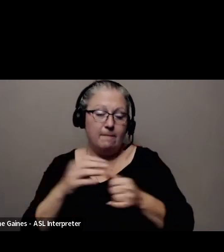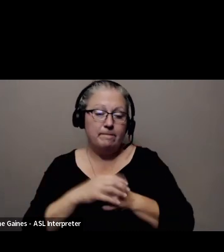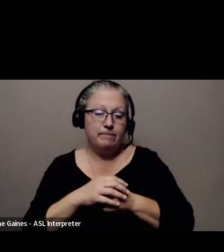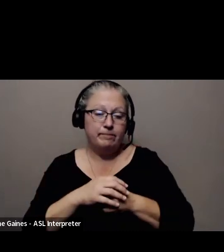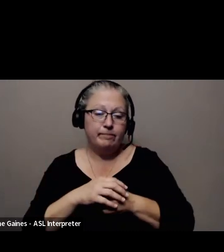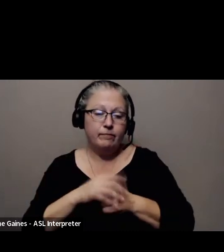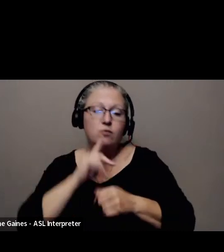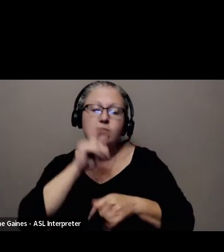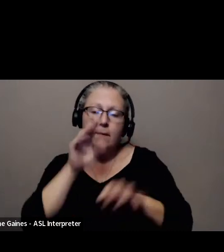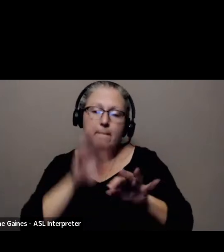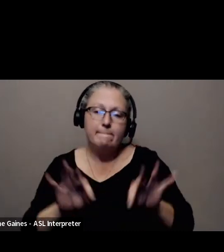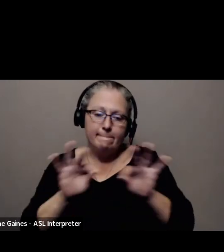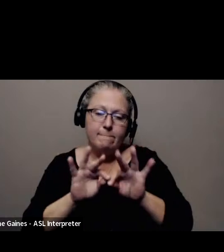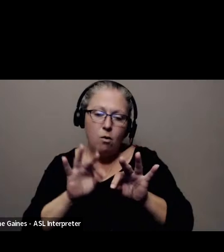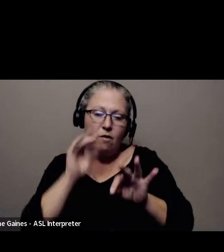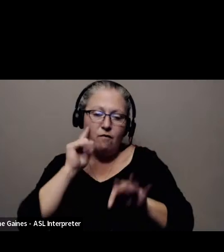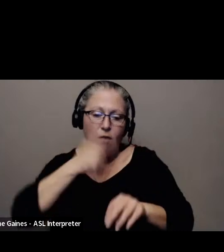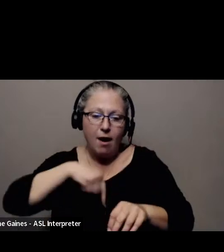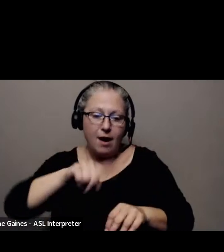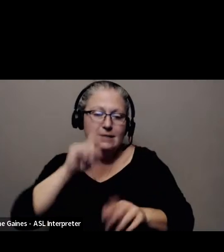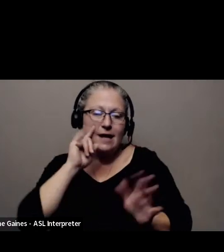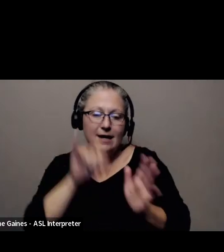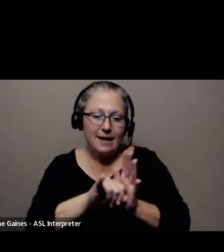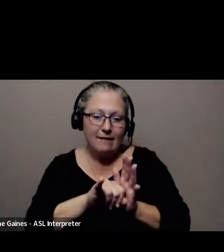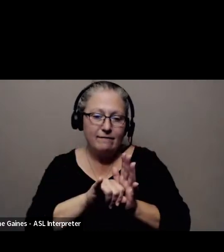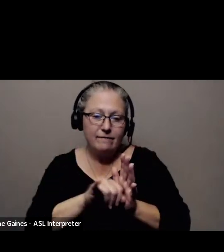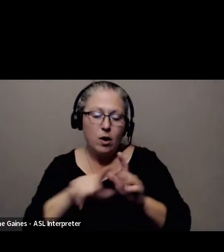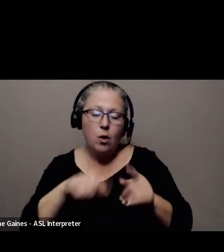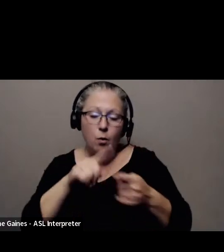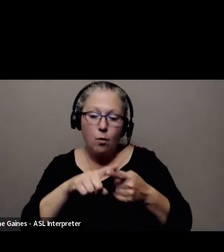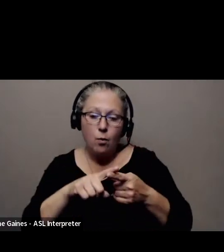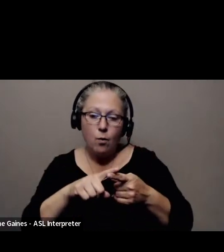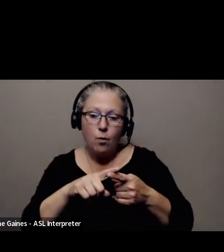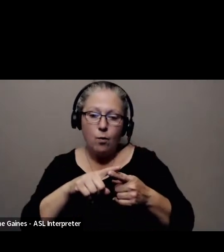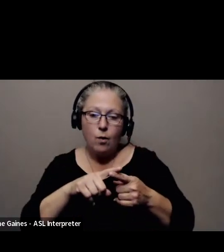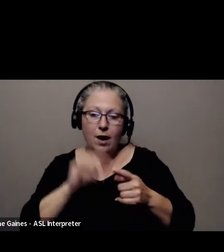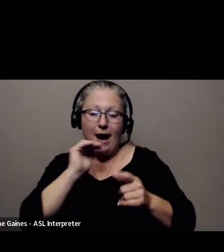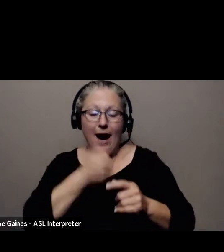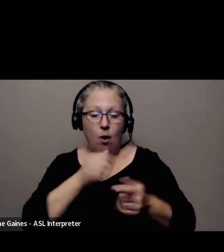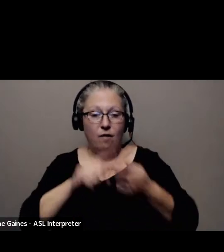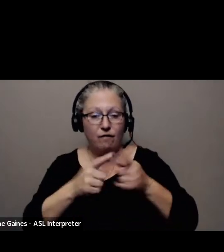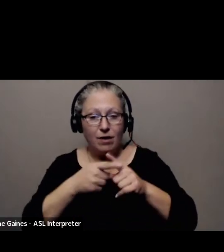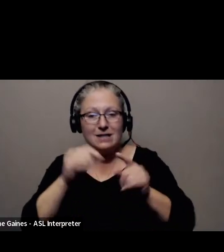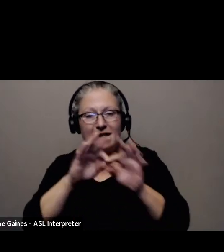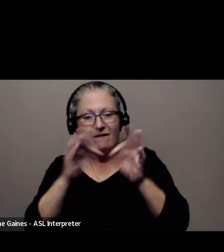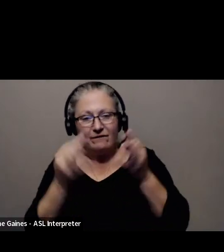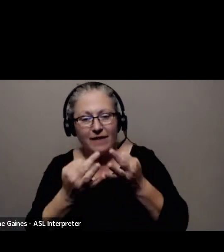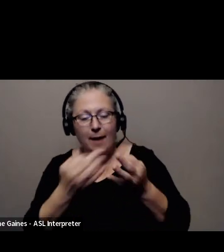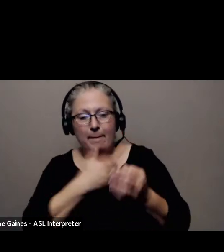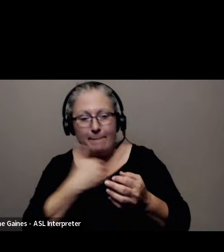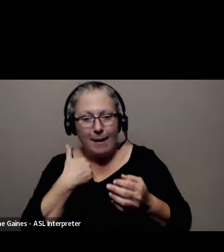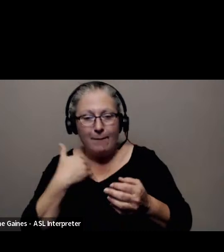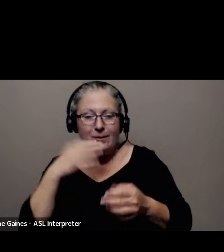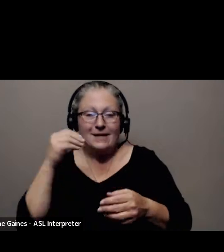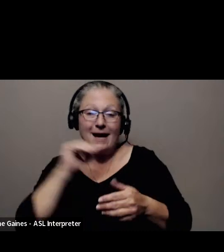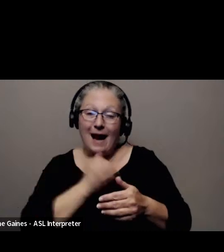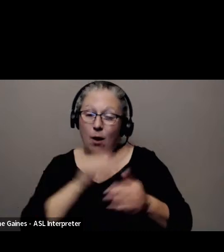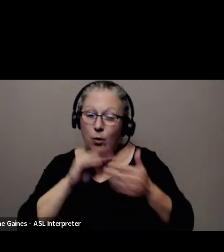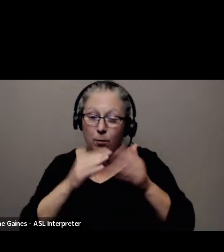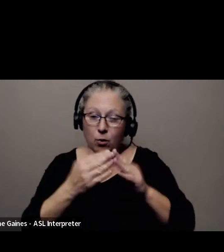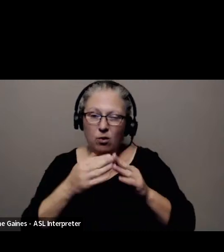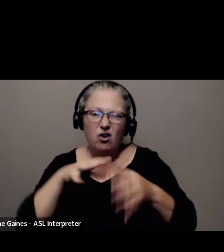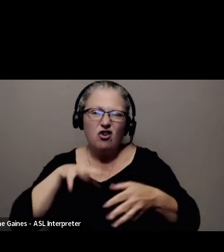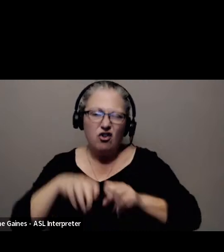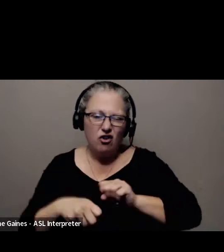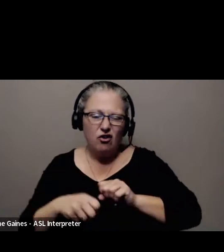It's really important for us to identify when our friends and our family members and our community is